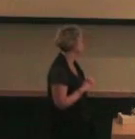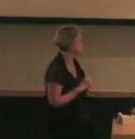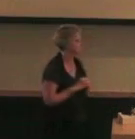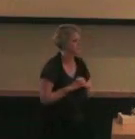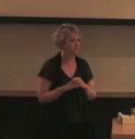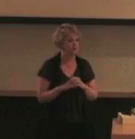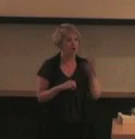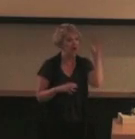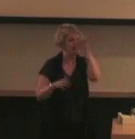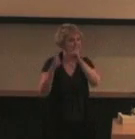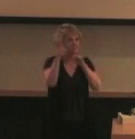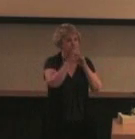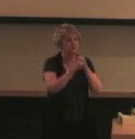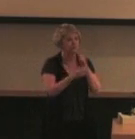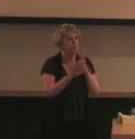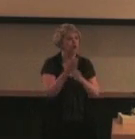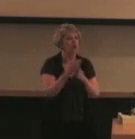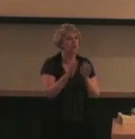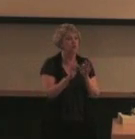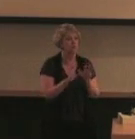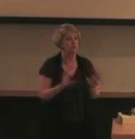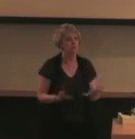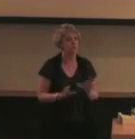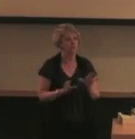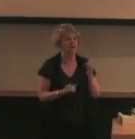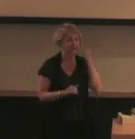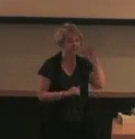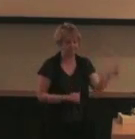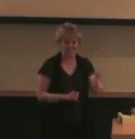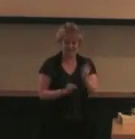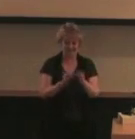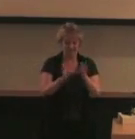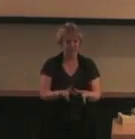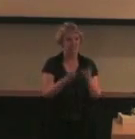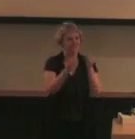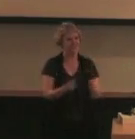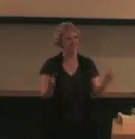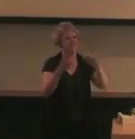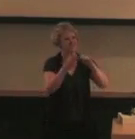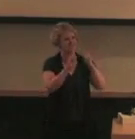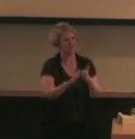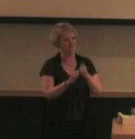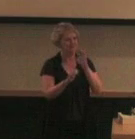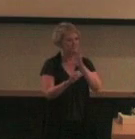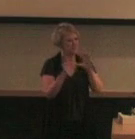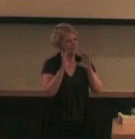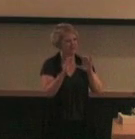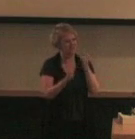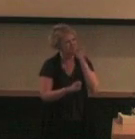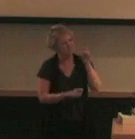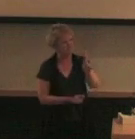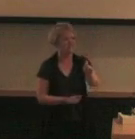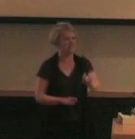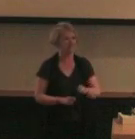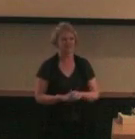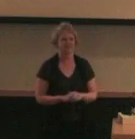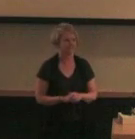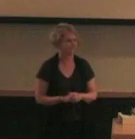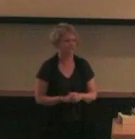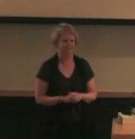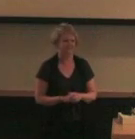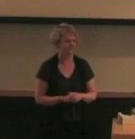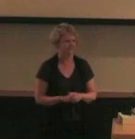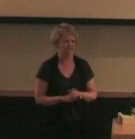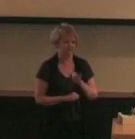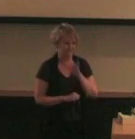Assumptions of interpreters. Having an interpreter resolves all communication needs. Not true.